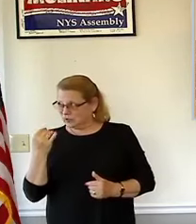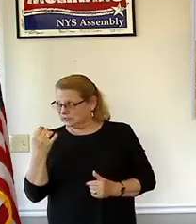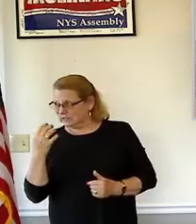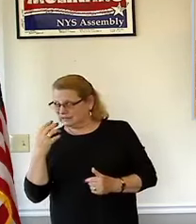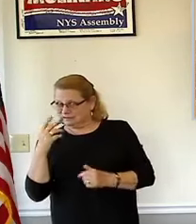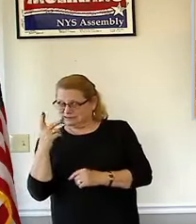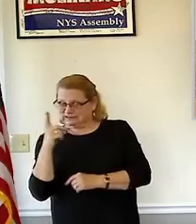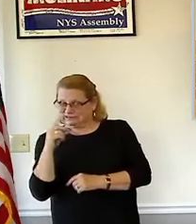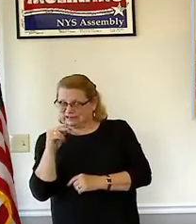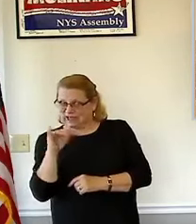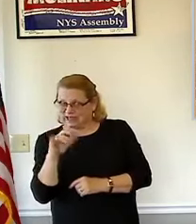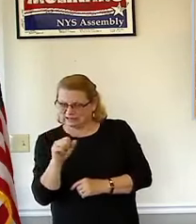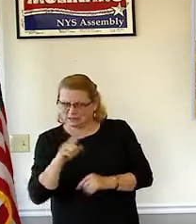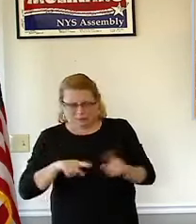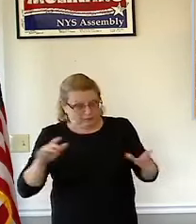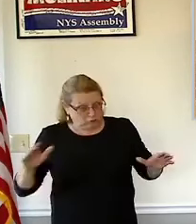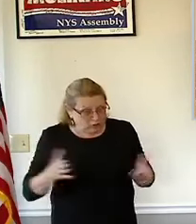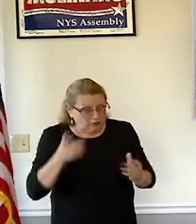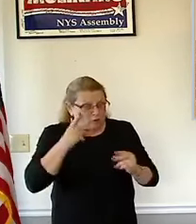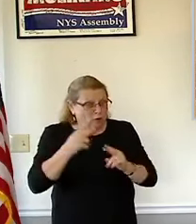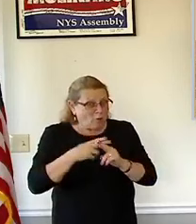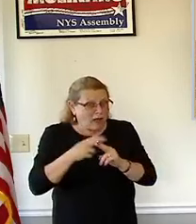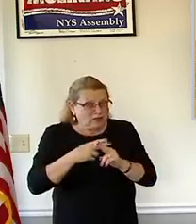would encourage you to be tested, no?